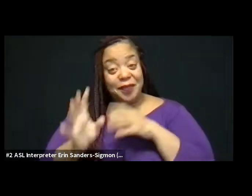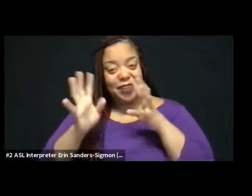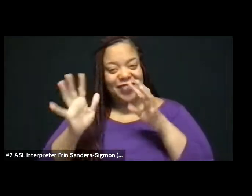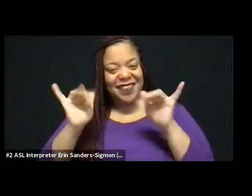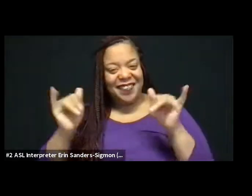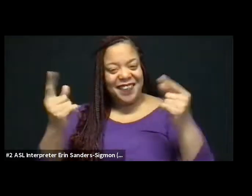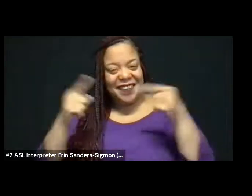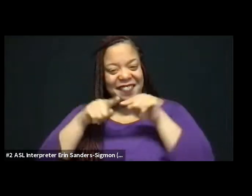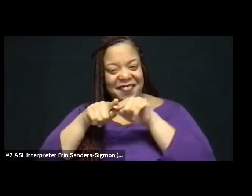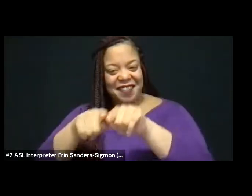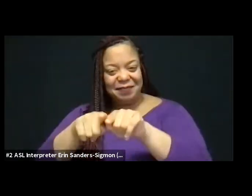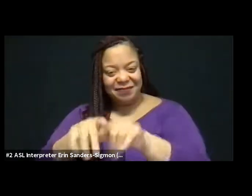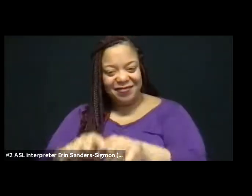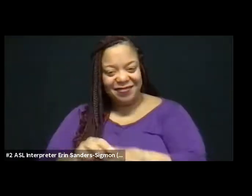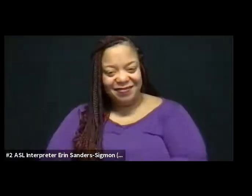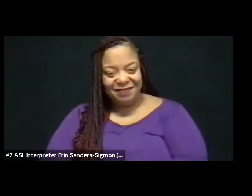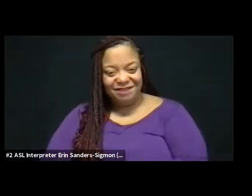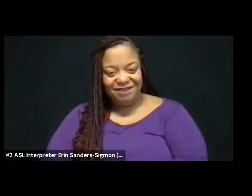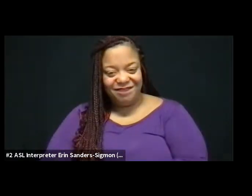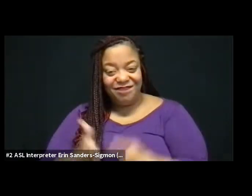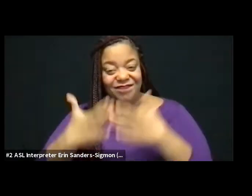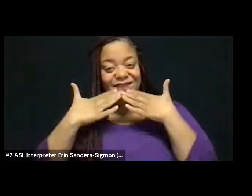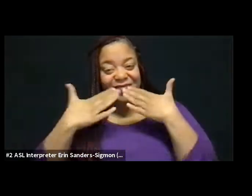Thank you. And we're going to pass it over to Osceola.